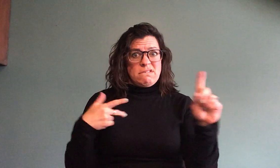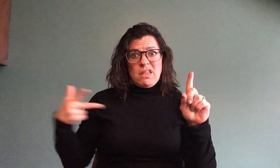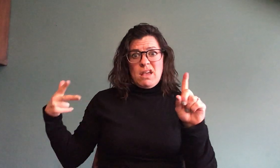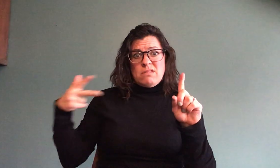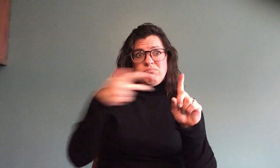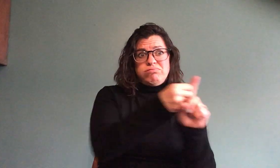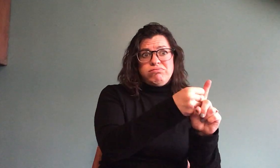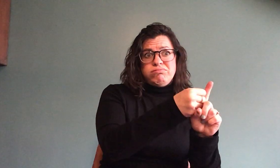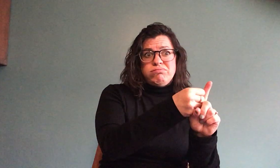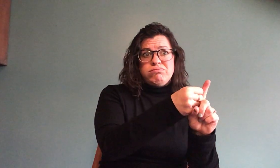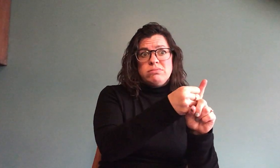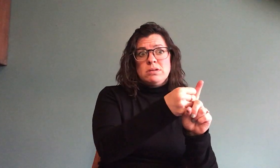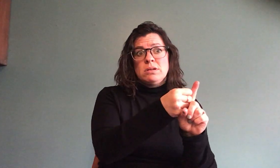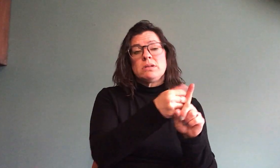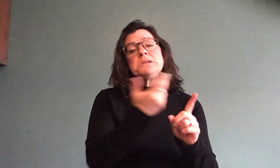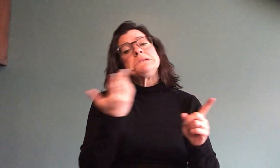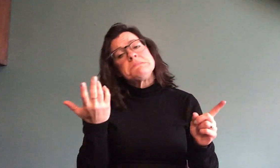Come on. Be more specific.